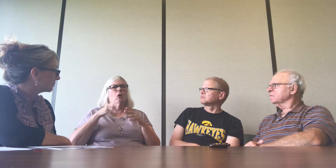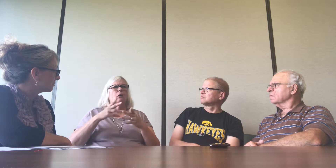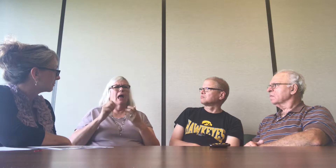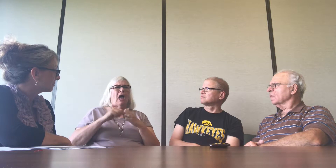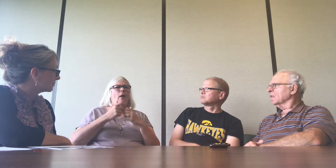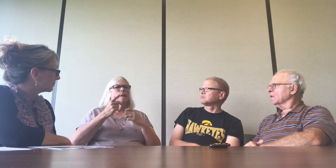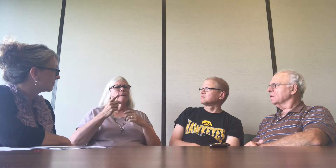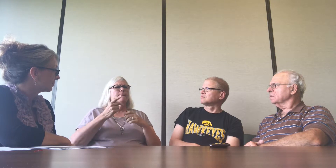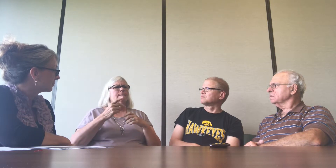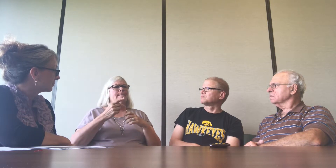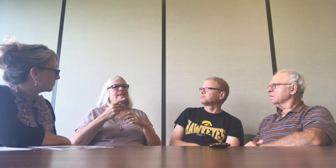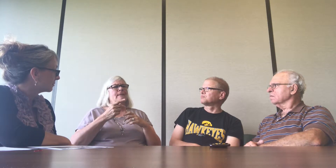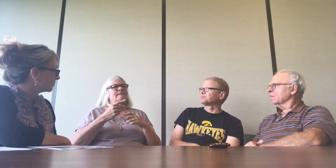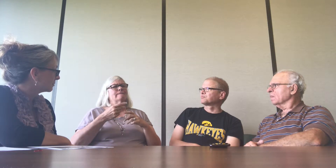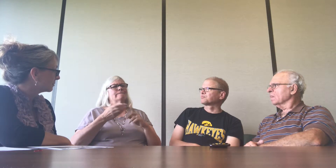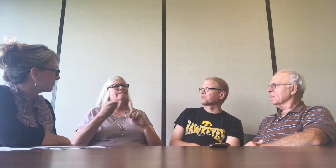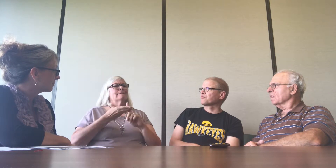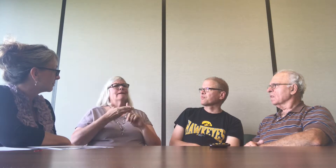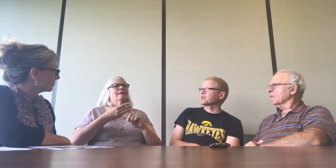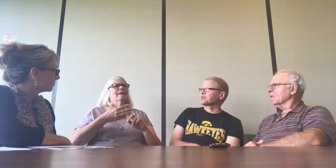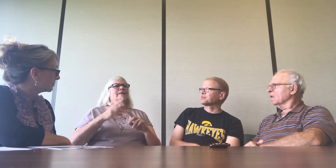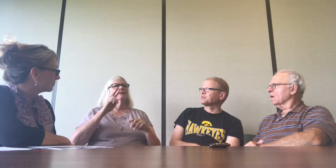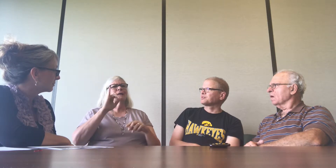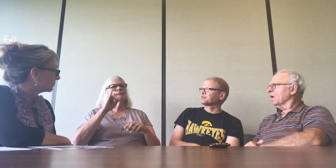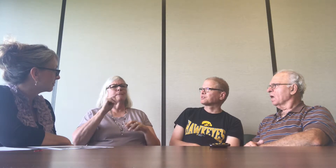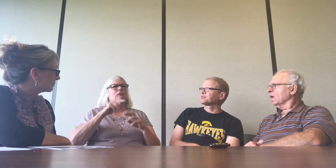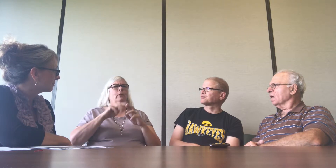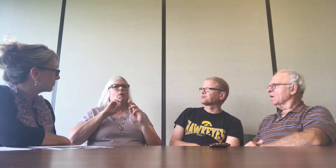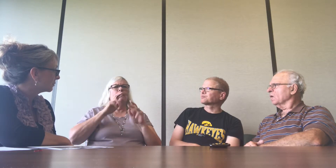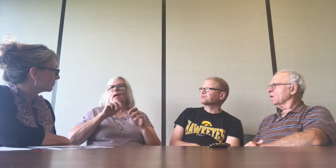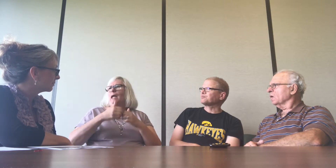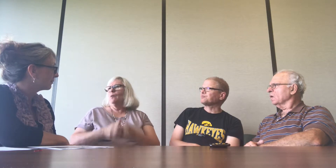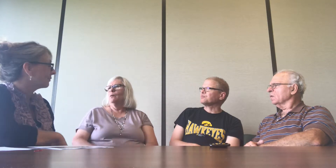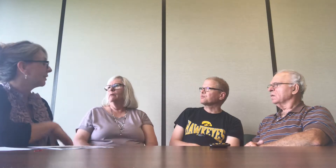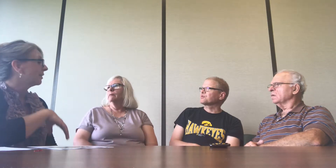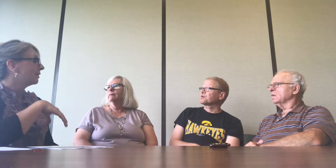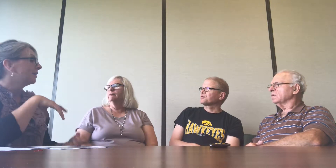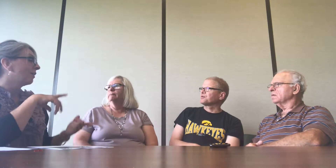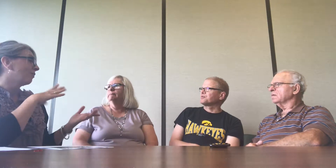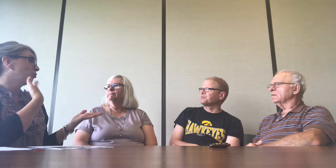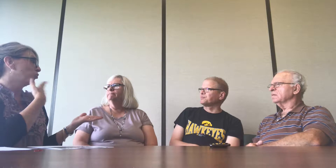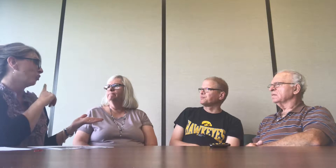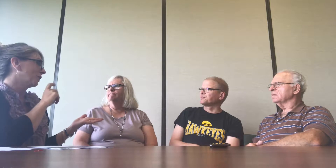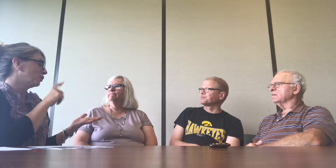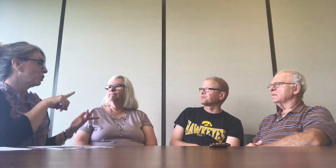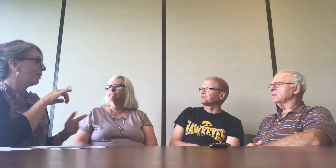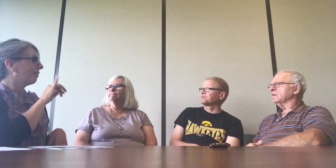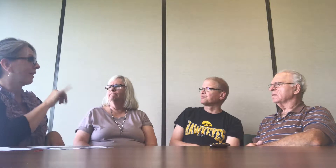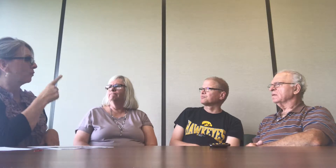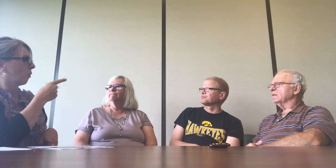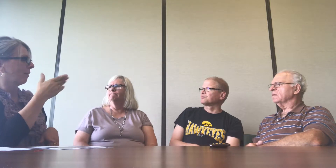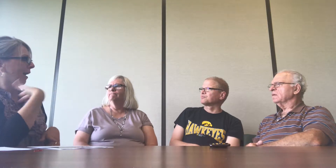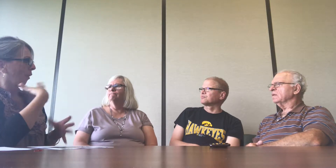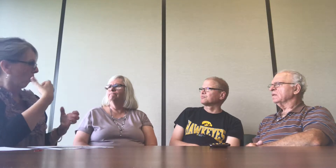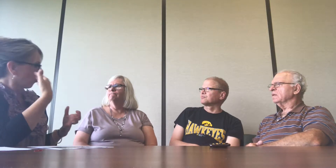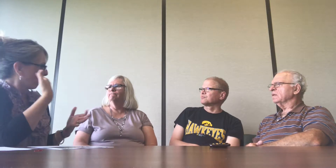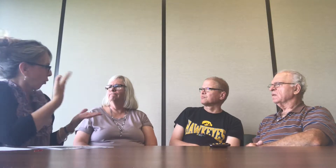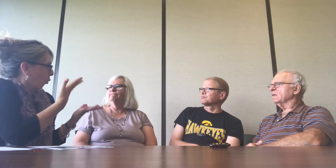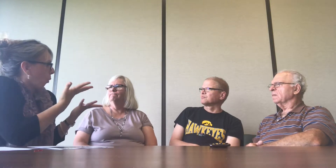communicating your program to deaf elders? What type of advertising are you doing so victims can know that they